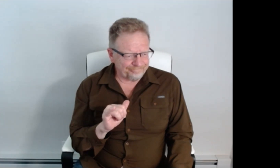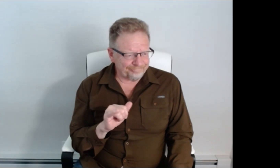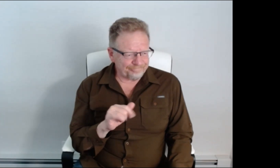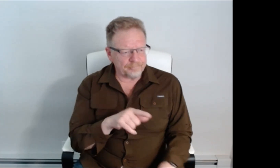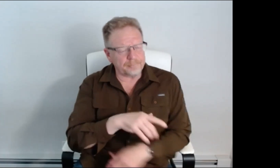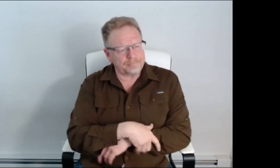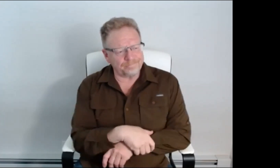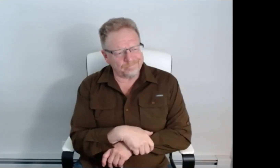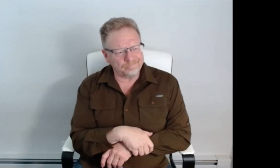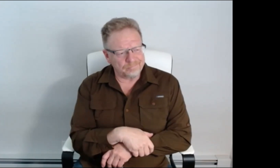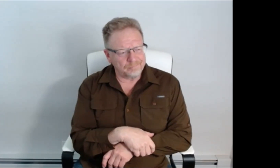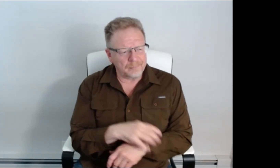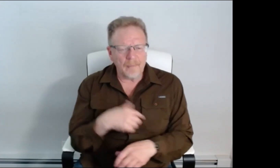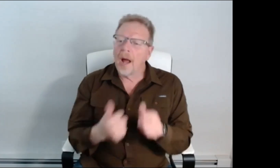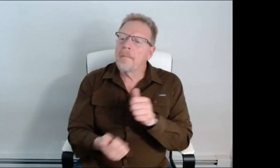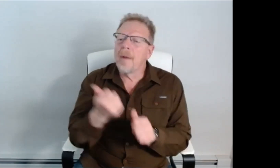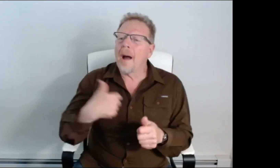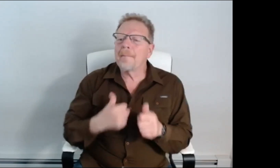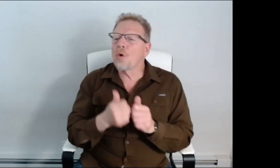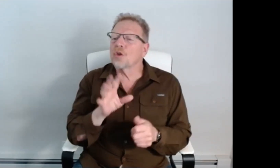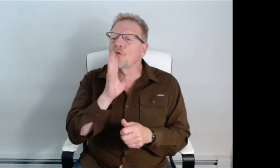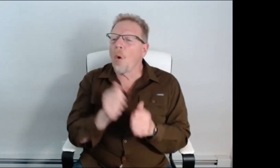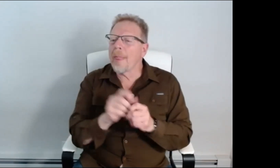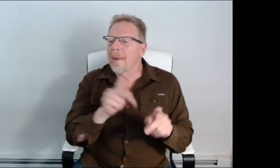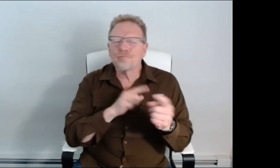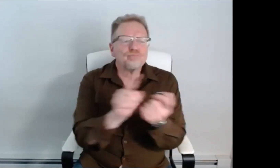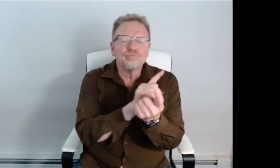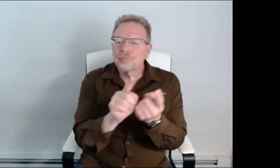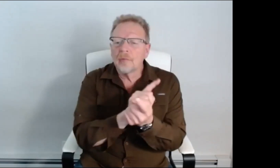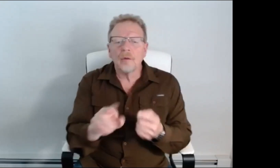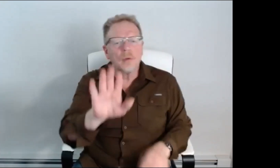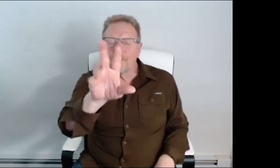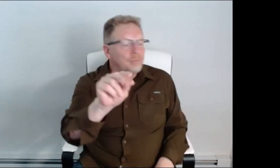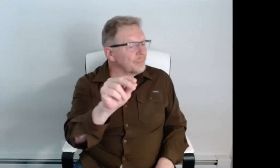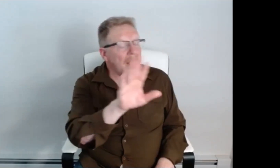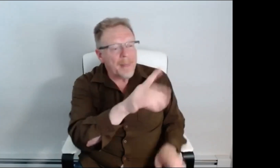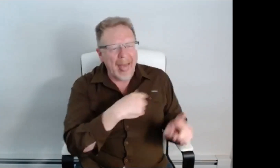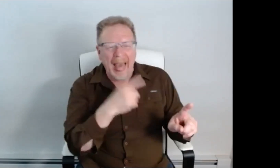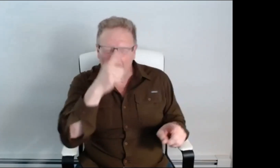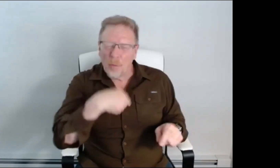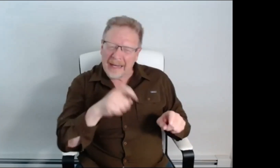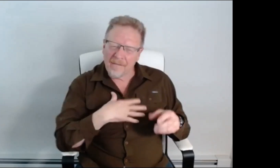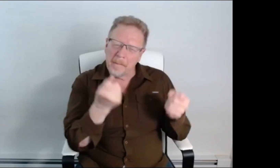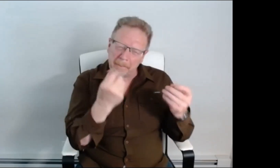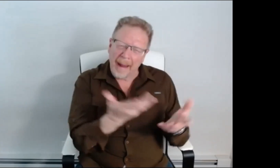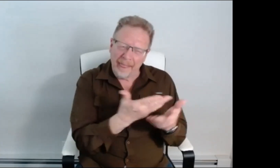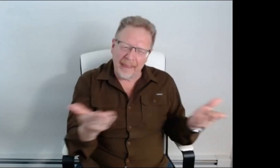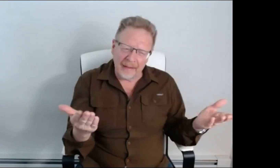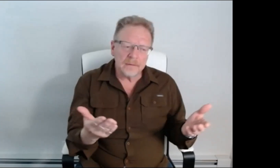I'm mostly talking to people. But I think we need to have many things. We need Yeah, phone calls,